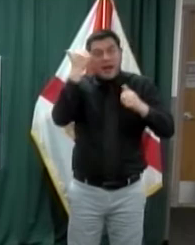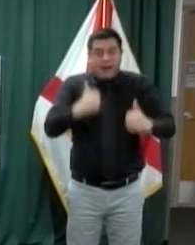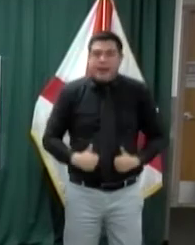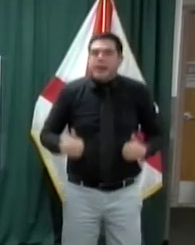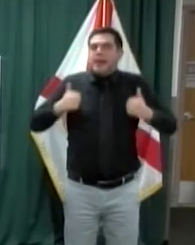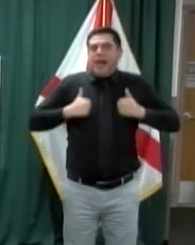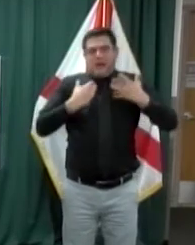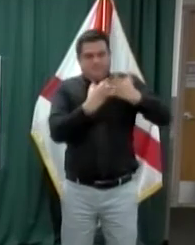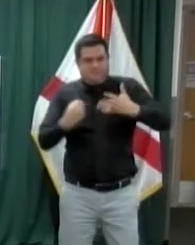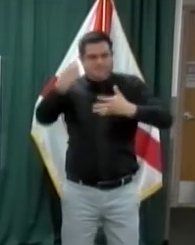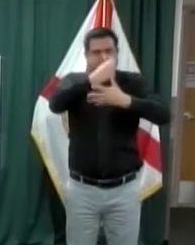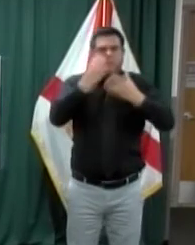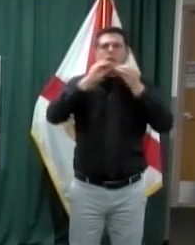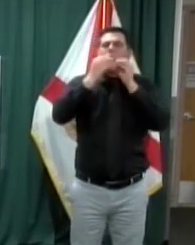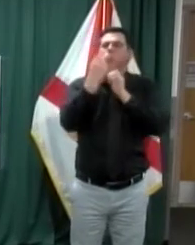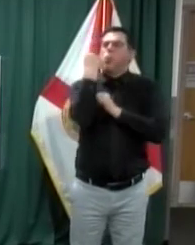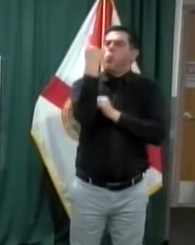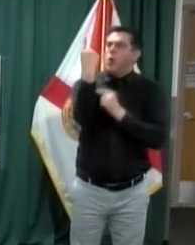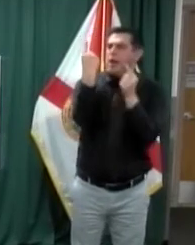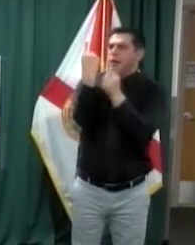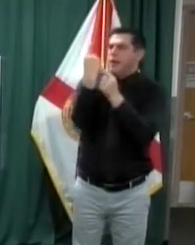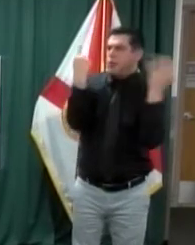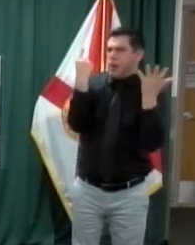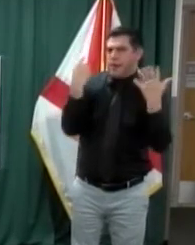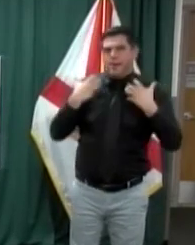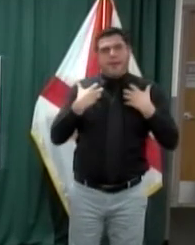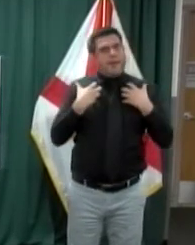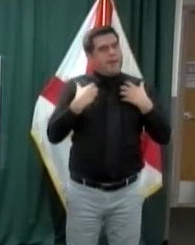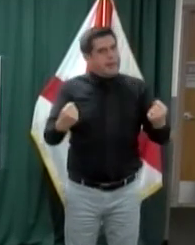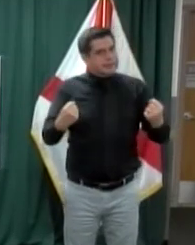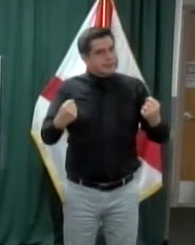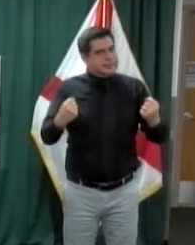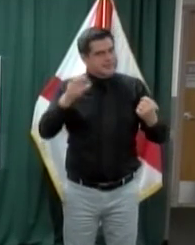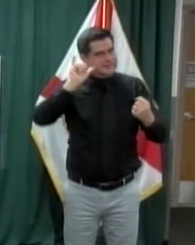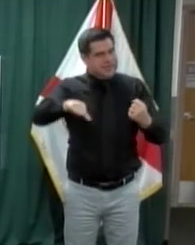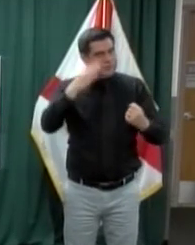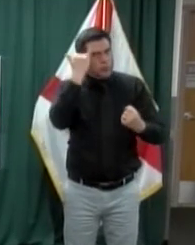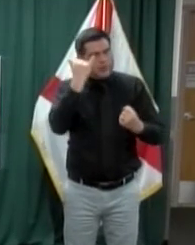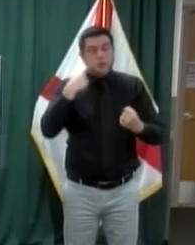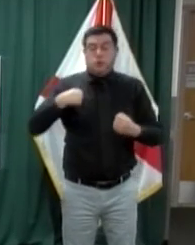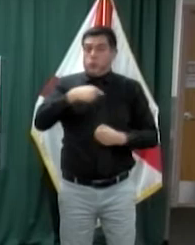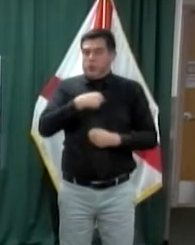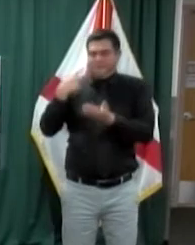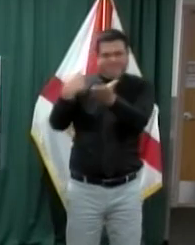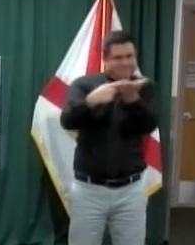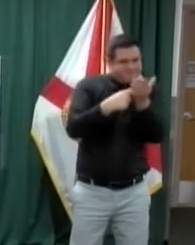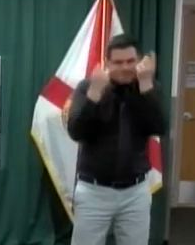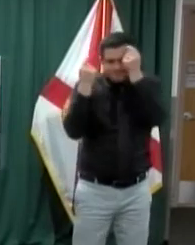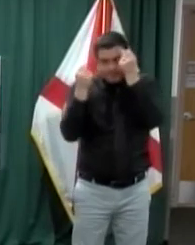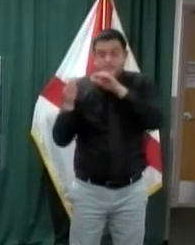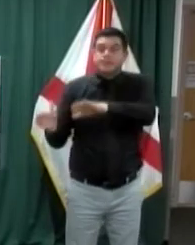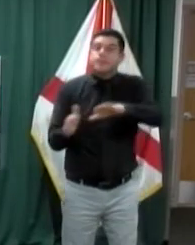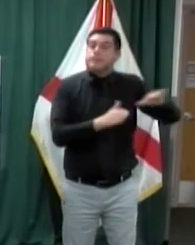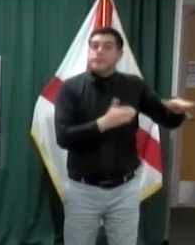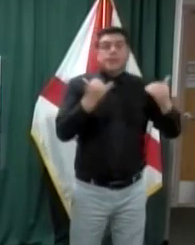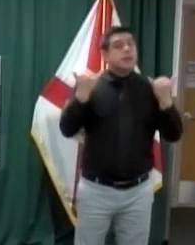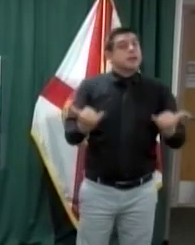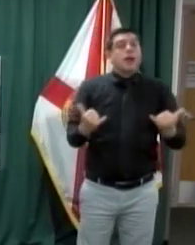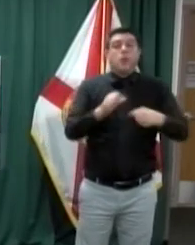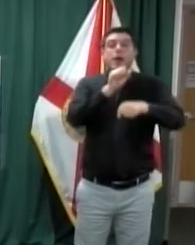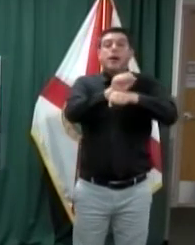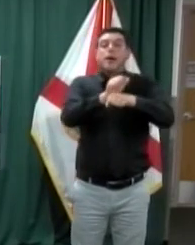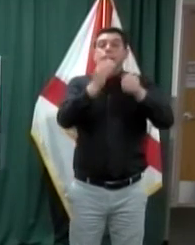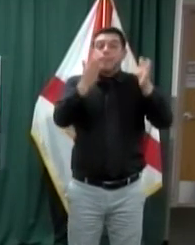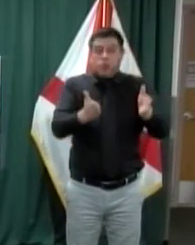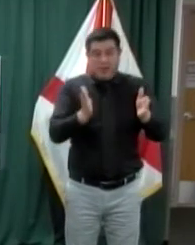data. Also, on the employment note, we are happy to announce that we have Pam Nabors here today, the CEO